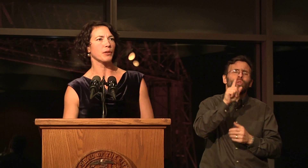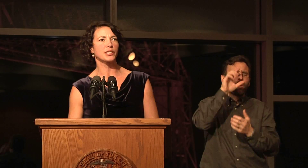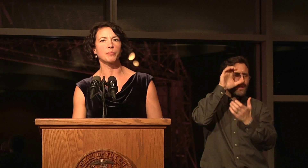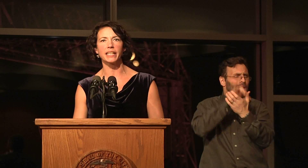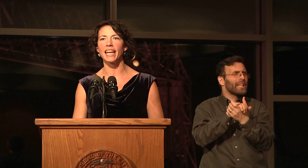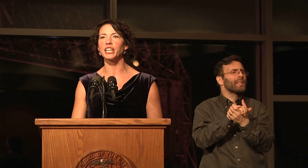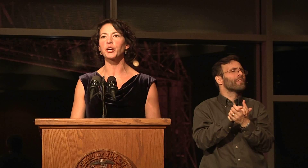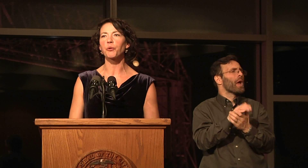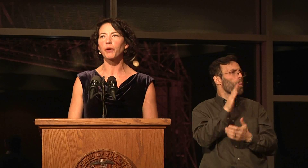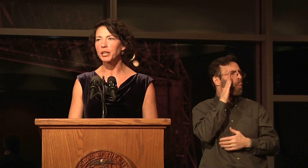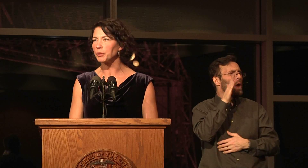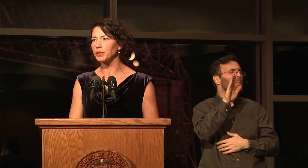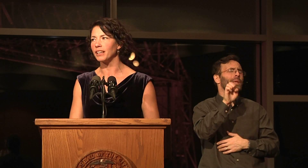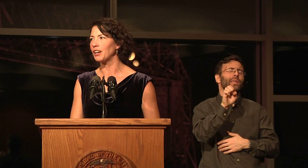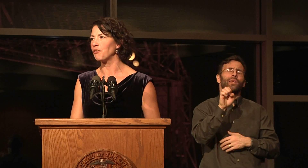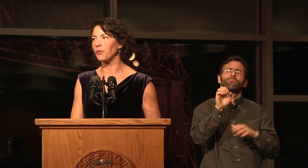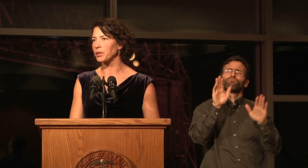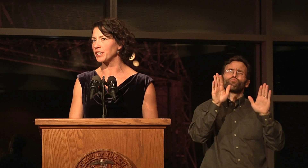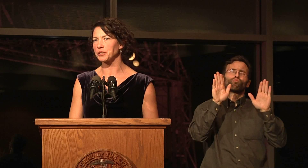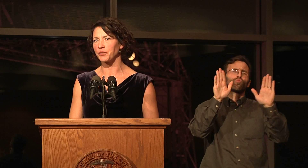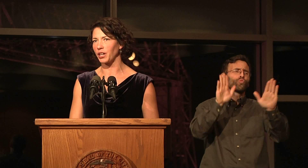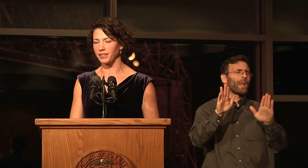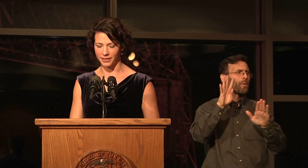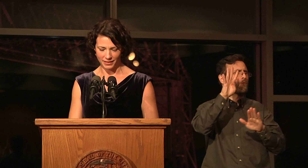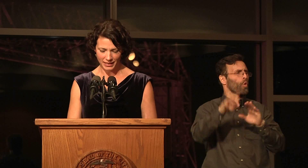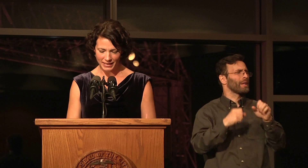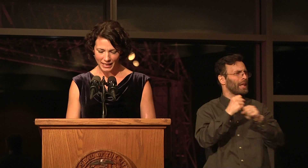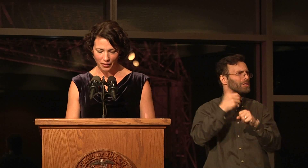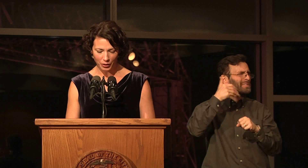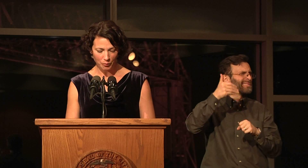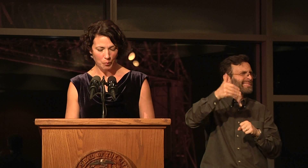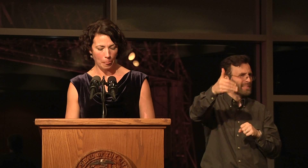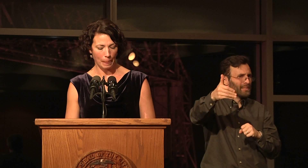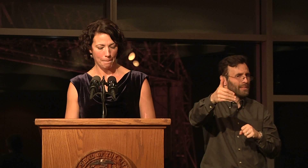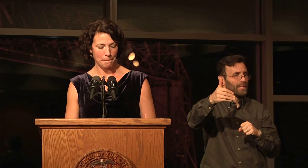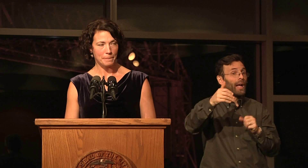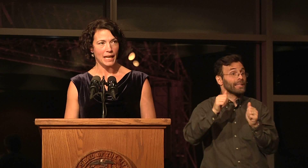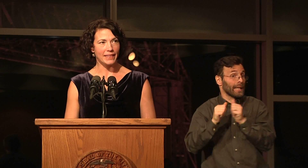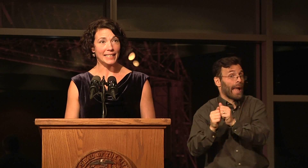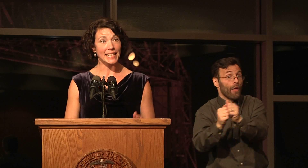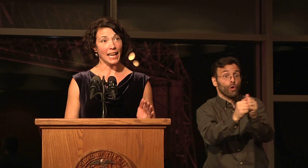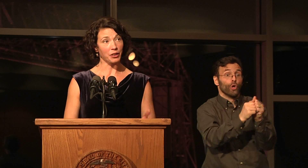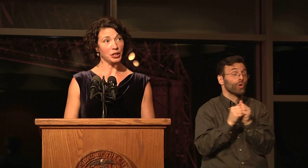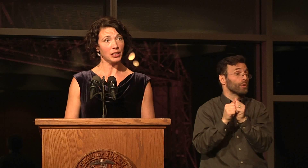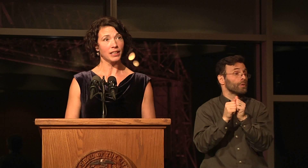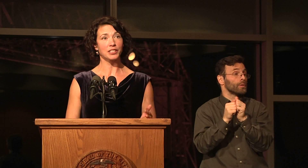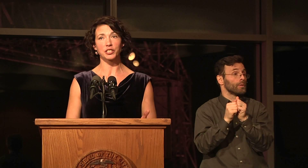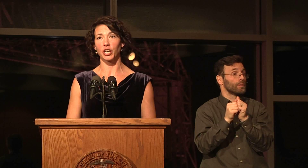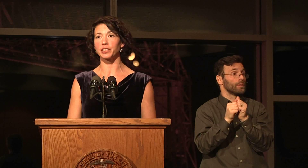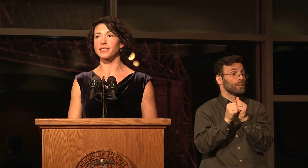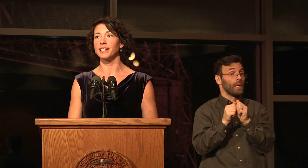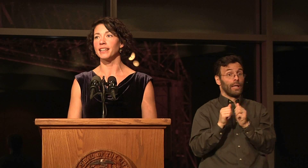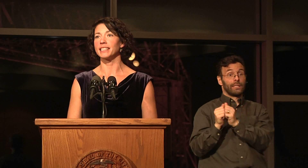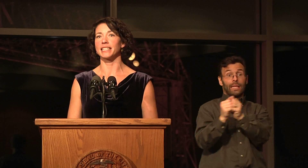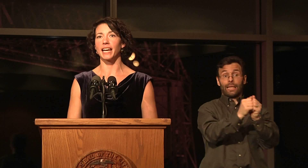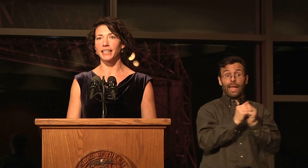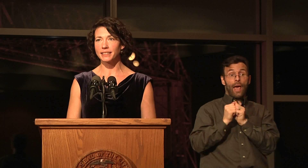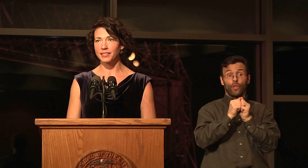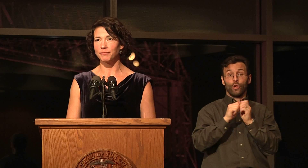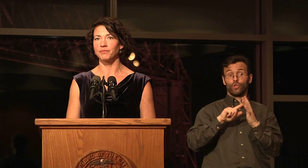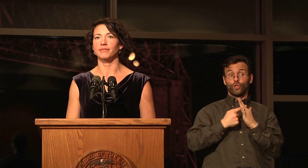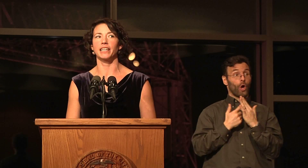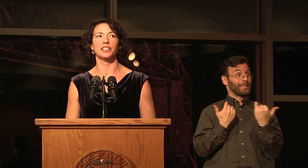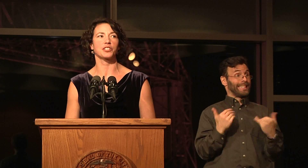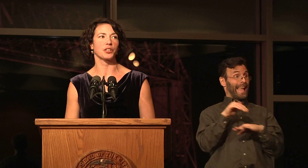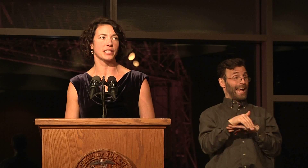that it is going to be an incredible 4 years for us together, and that together starts